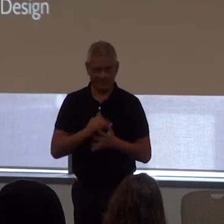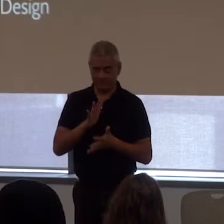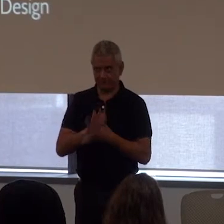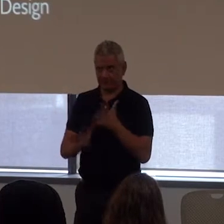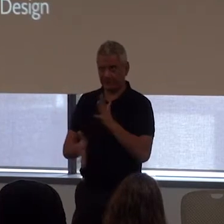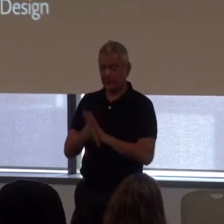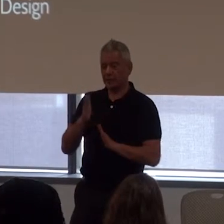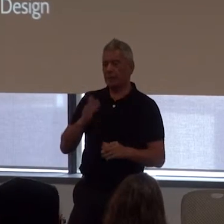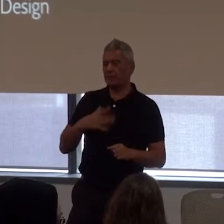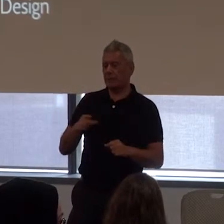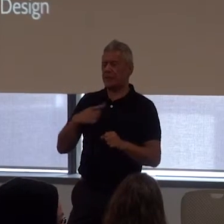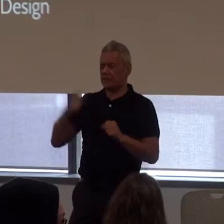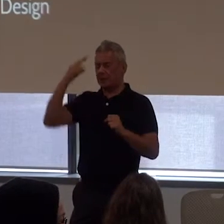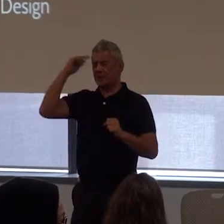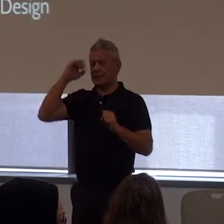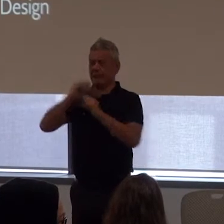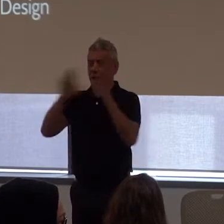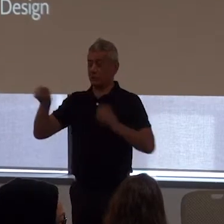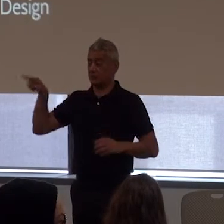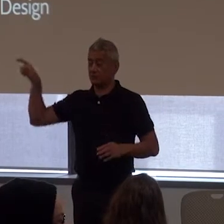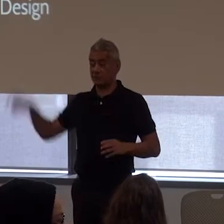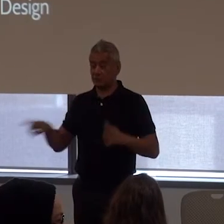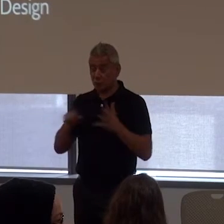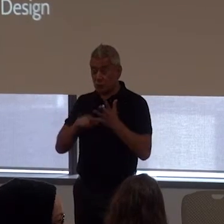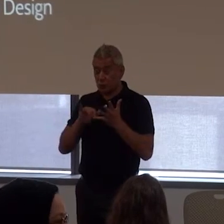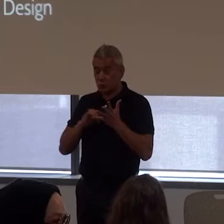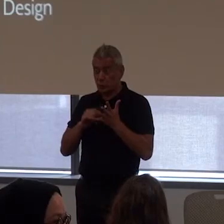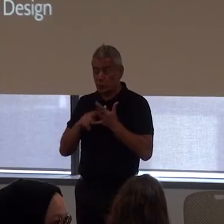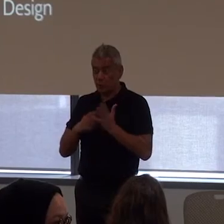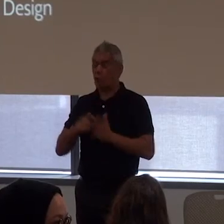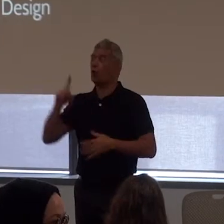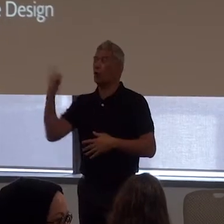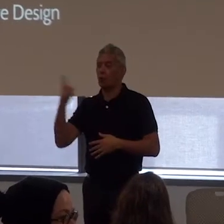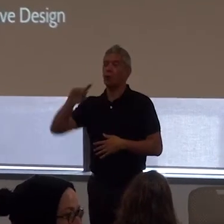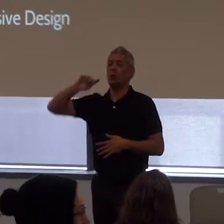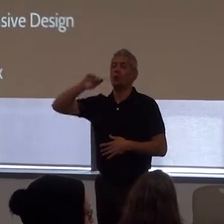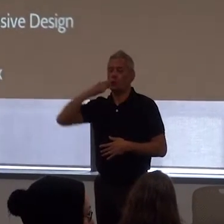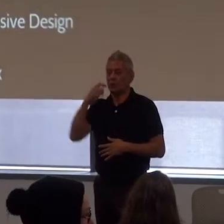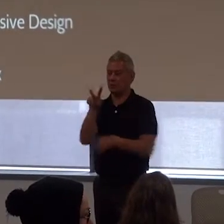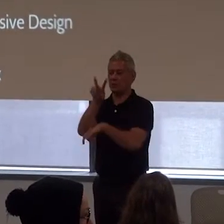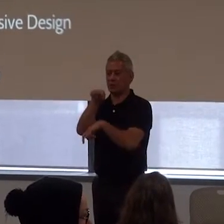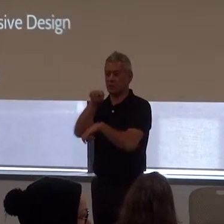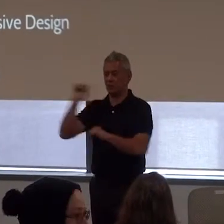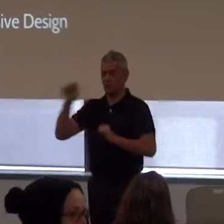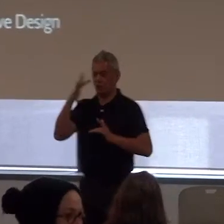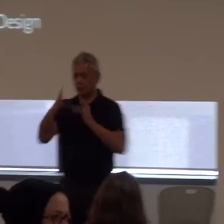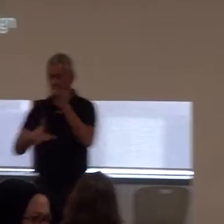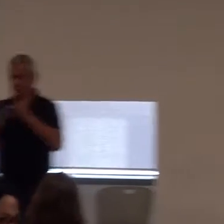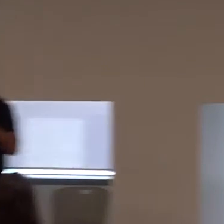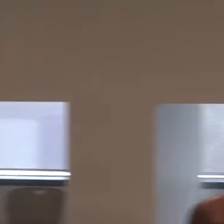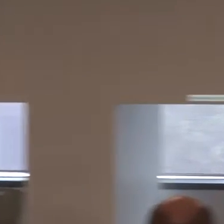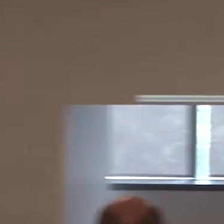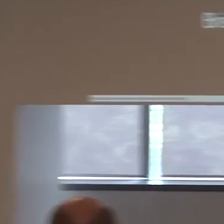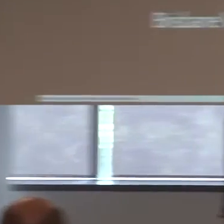the end result. Yeah. Hey. Just on CAPTCHAs, do you have